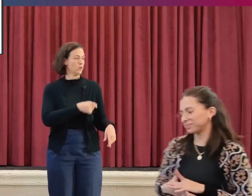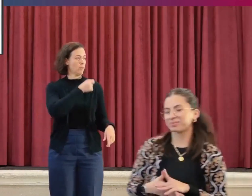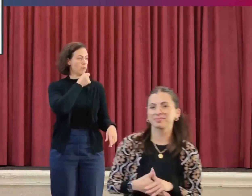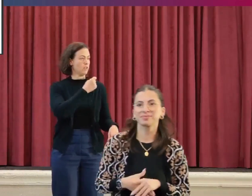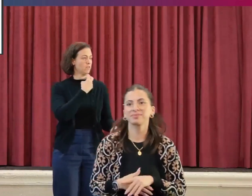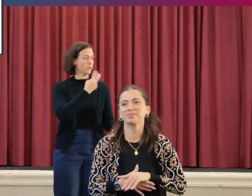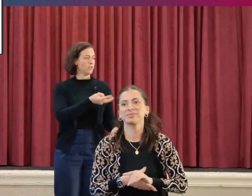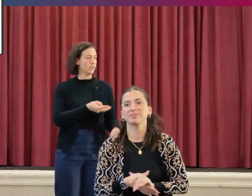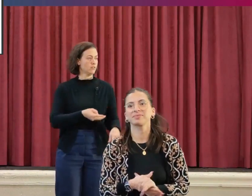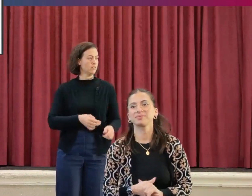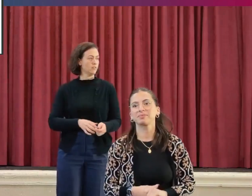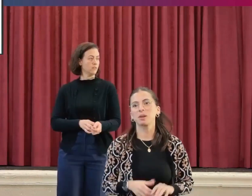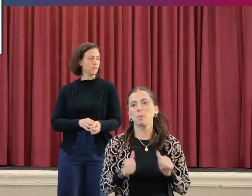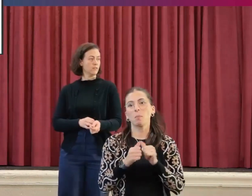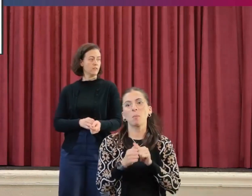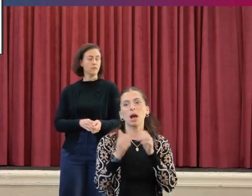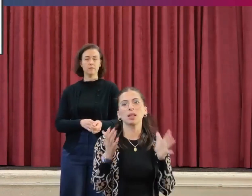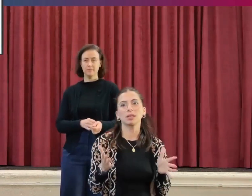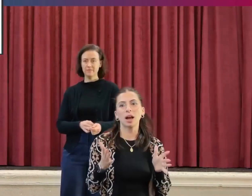Grab the mic